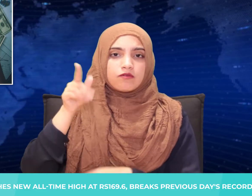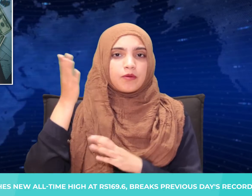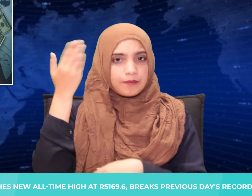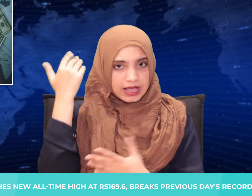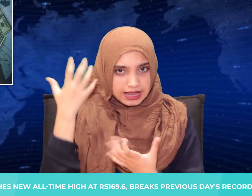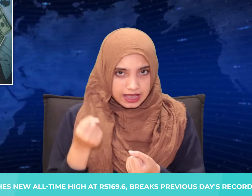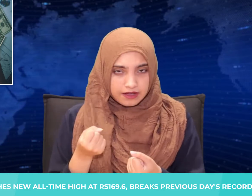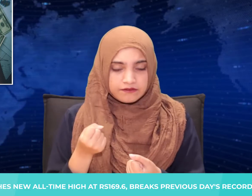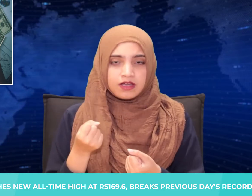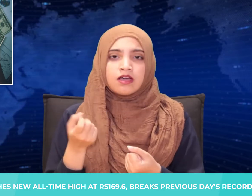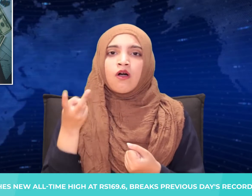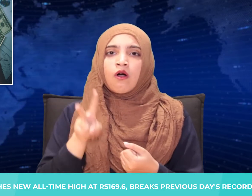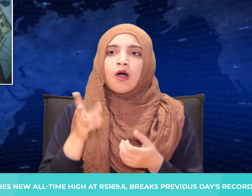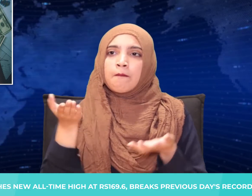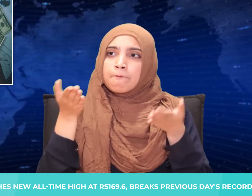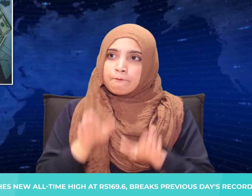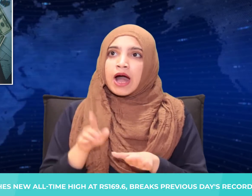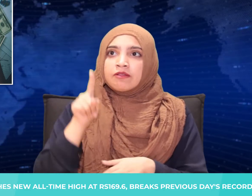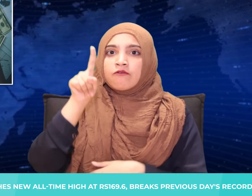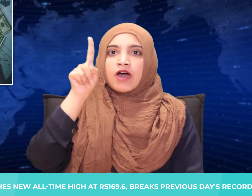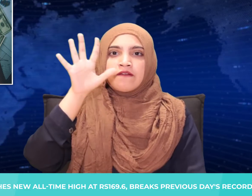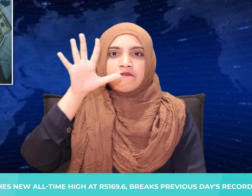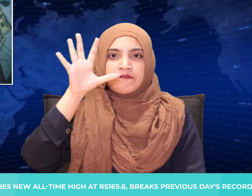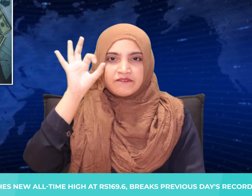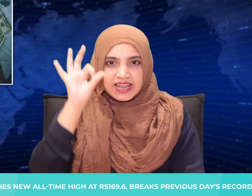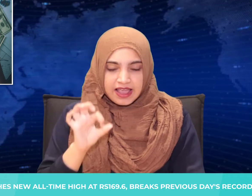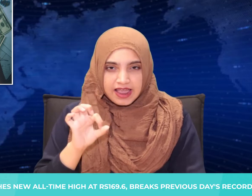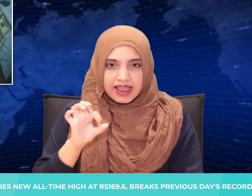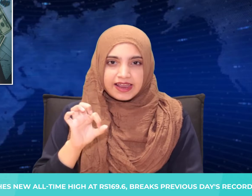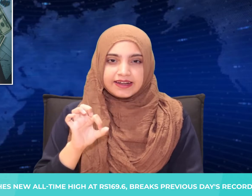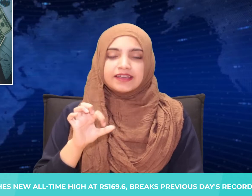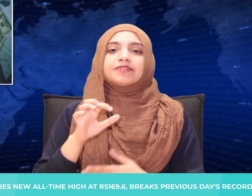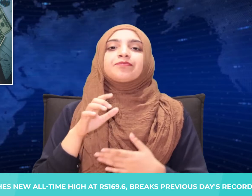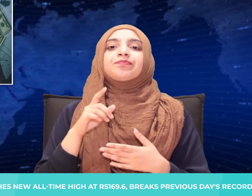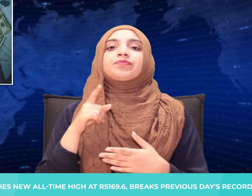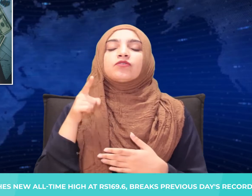Rs 151.83 on May 14, 2021.